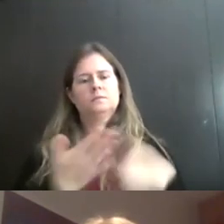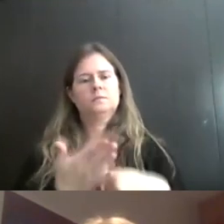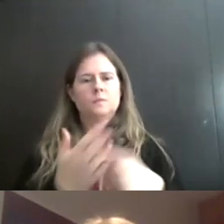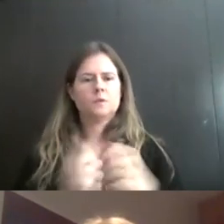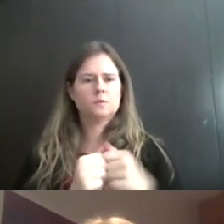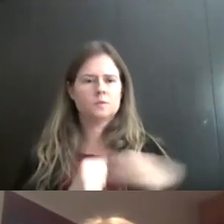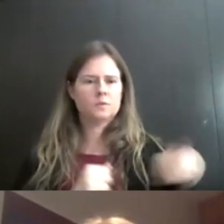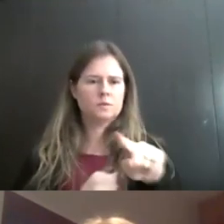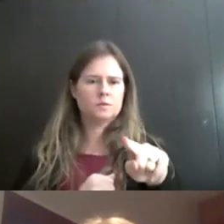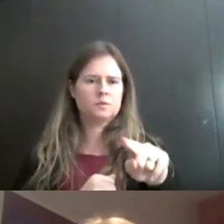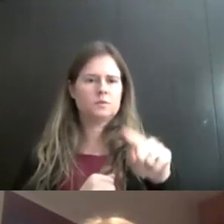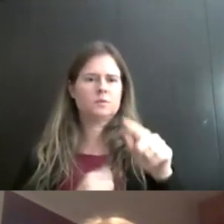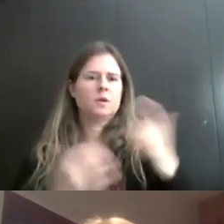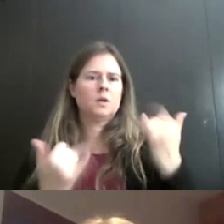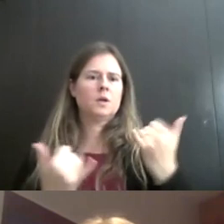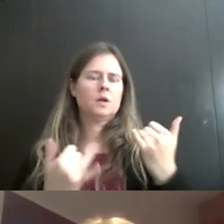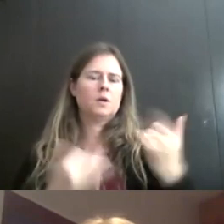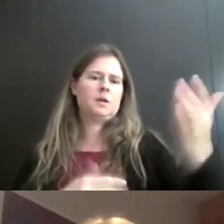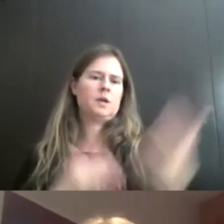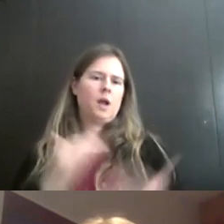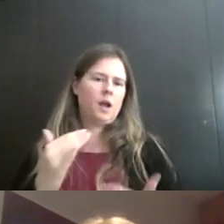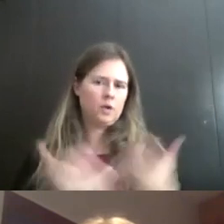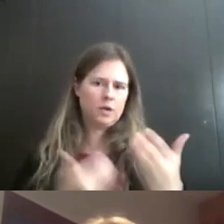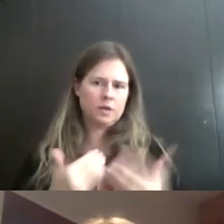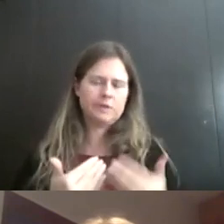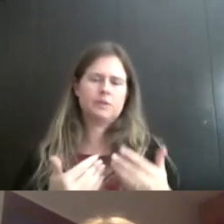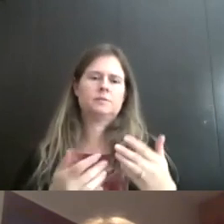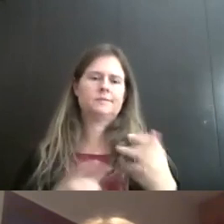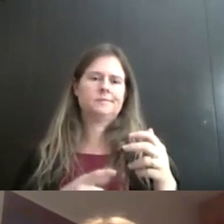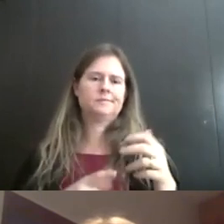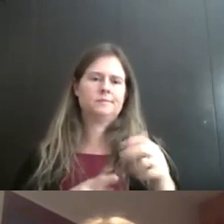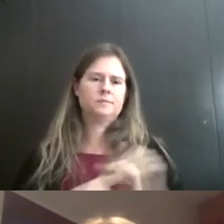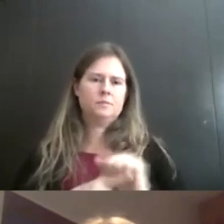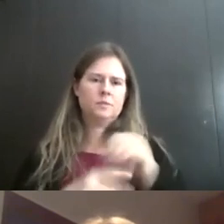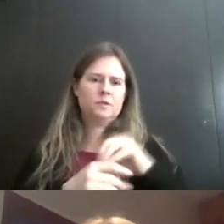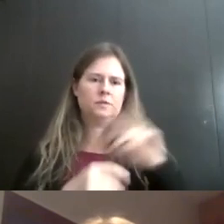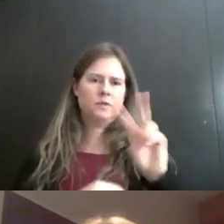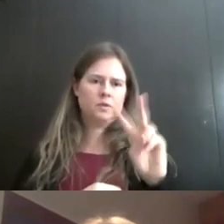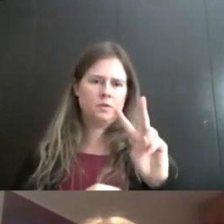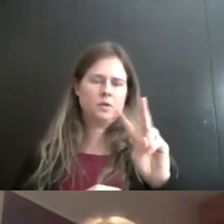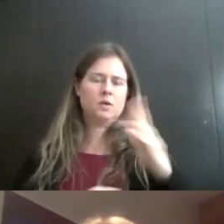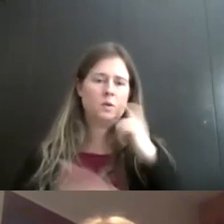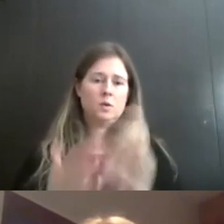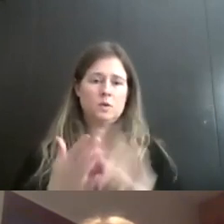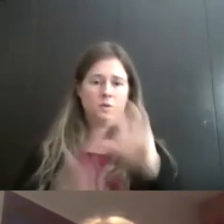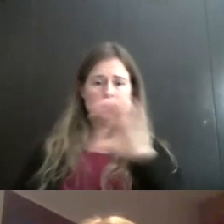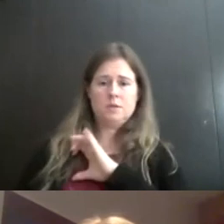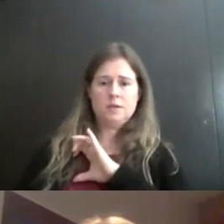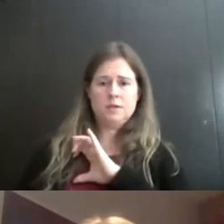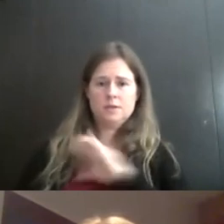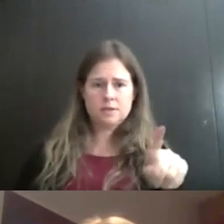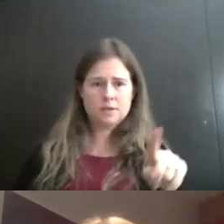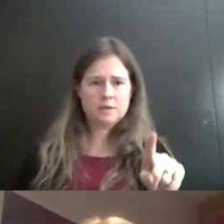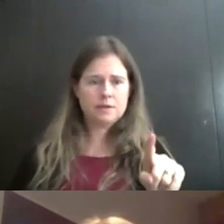current hiring practices in Ventura. My observations, the police department doesn't have a lot of people of